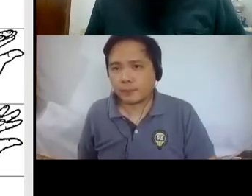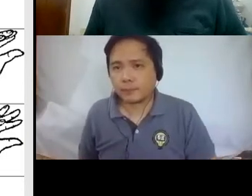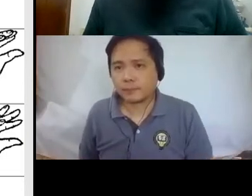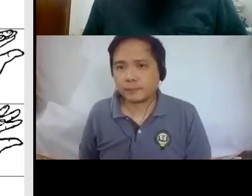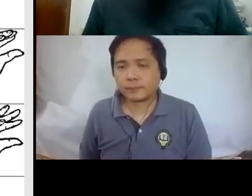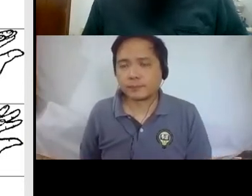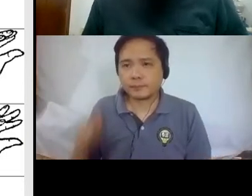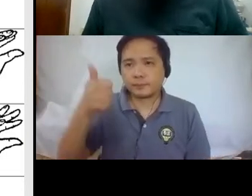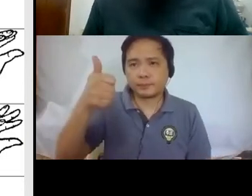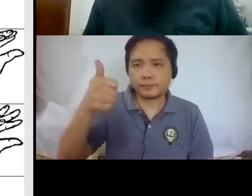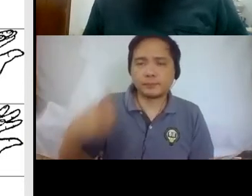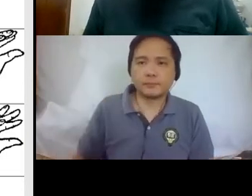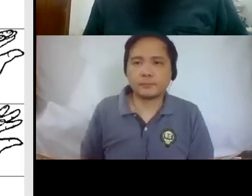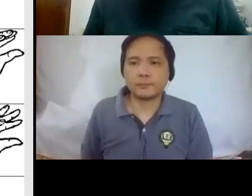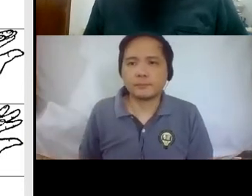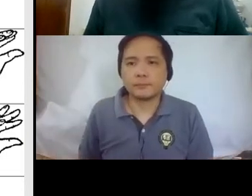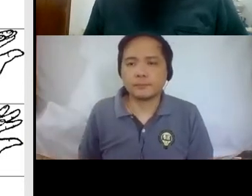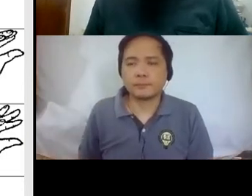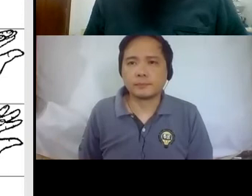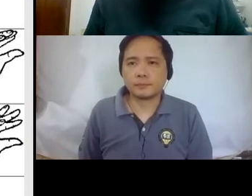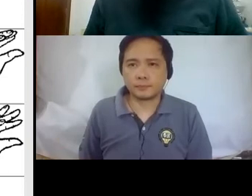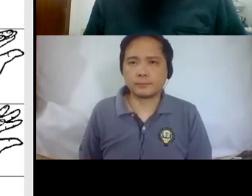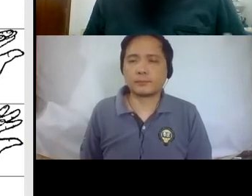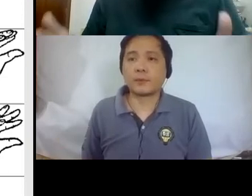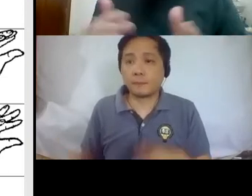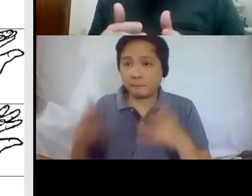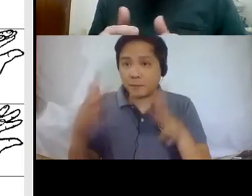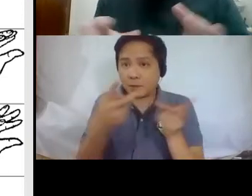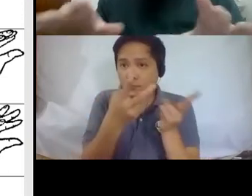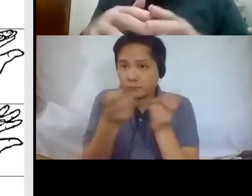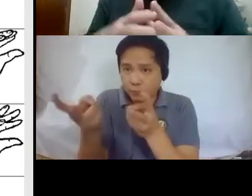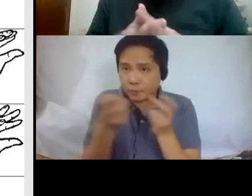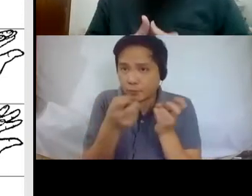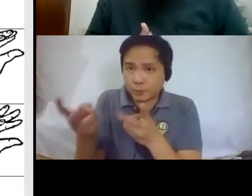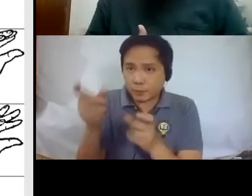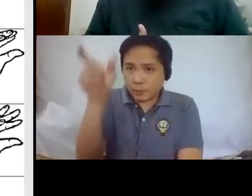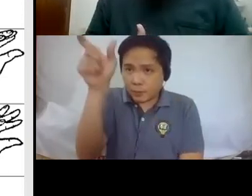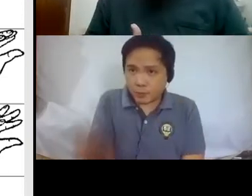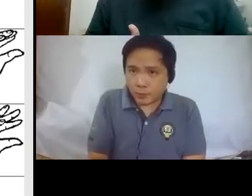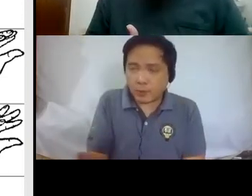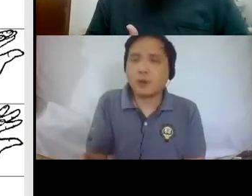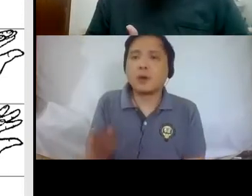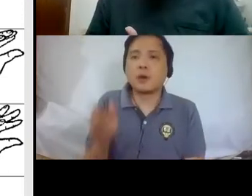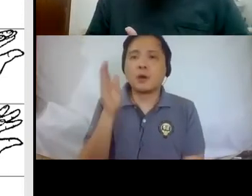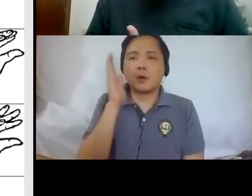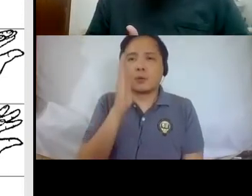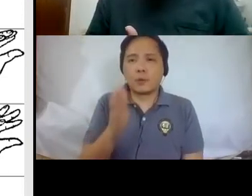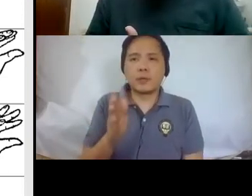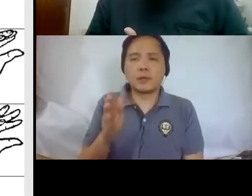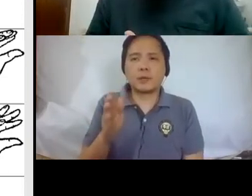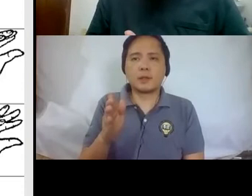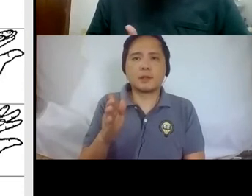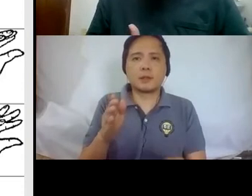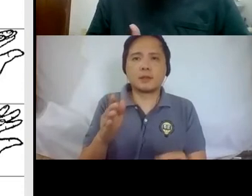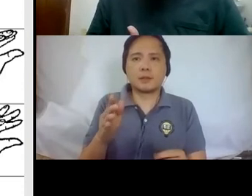Okay? And then once you're finished with that, we come back into the general session and have